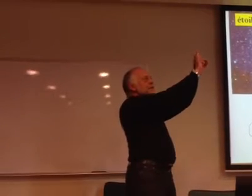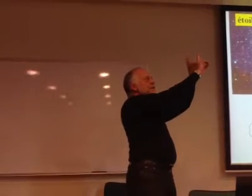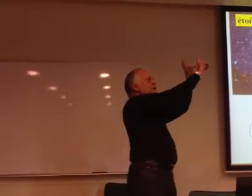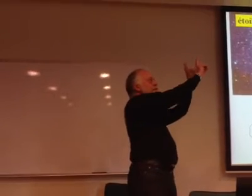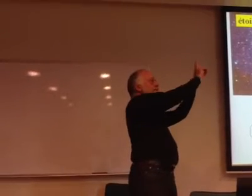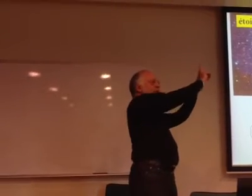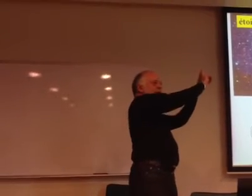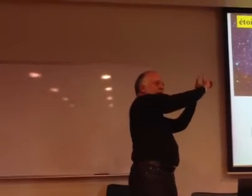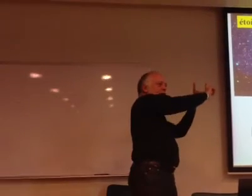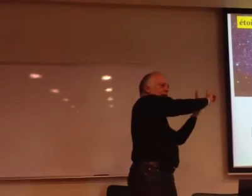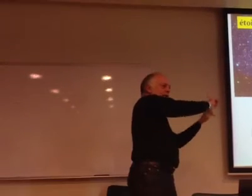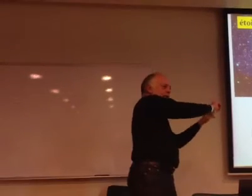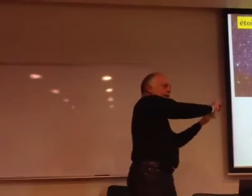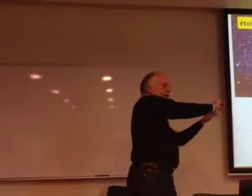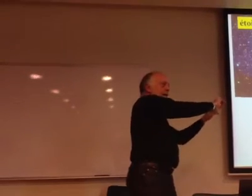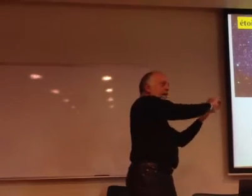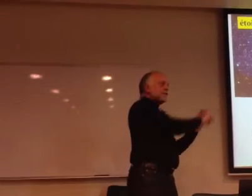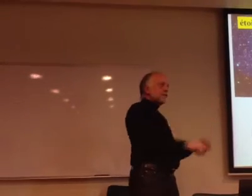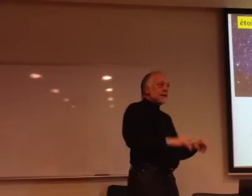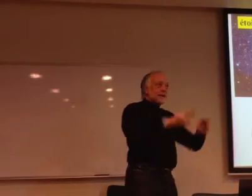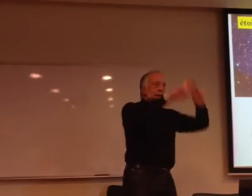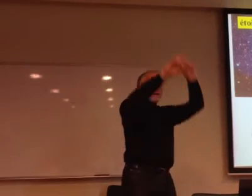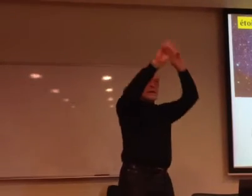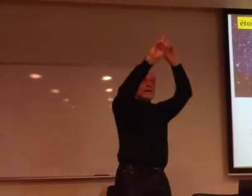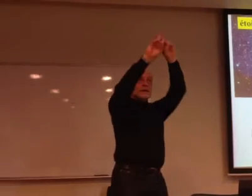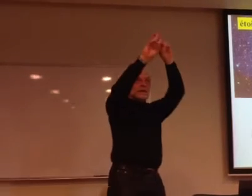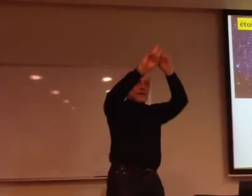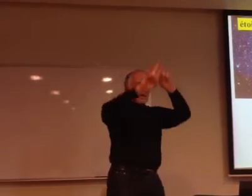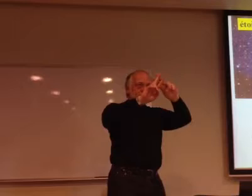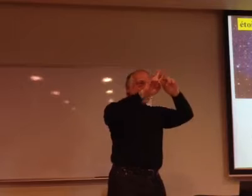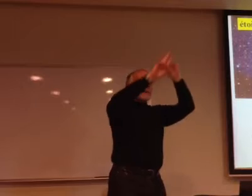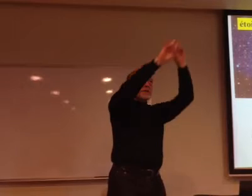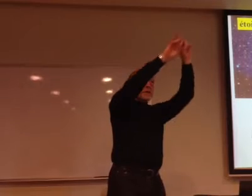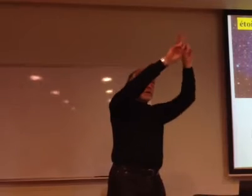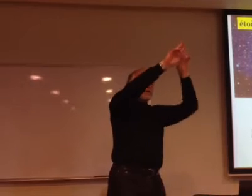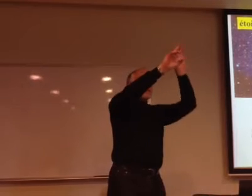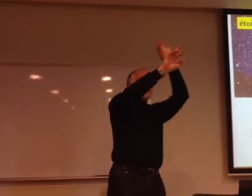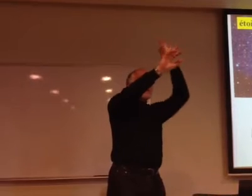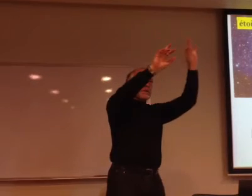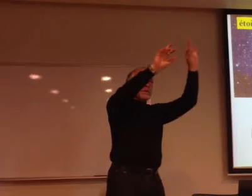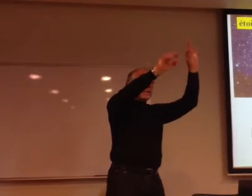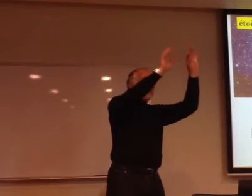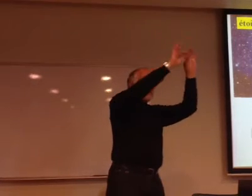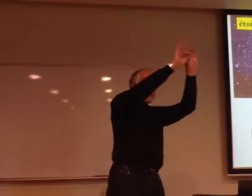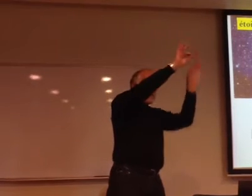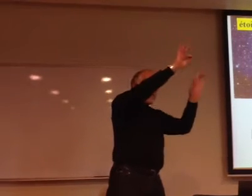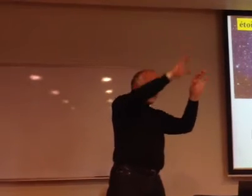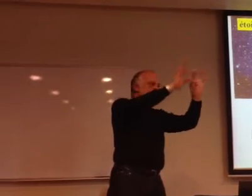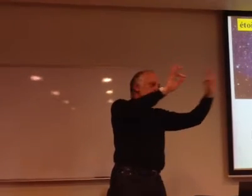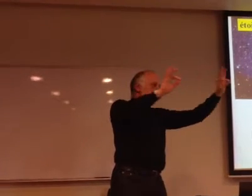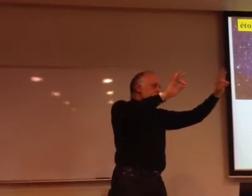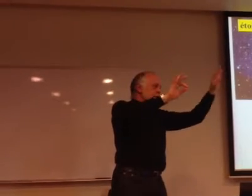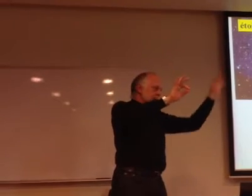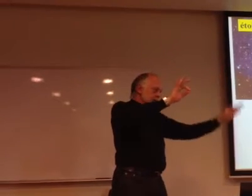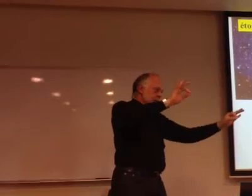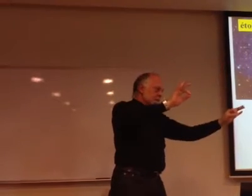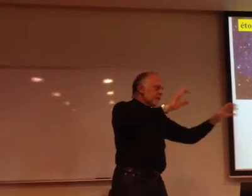the stars like that, and you say that a constellation, you go from here to here, so